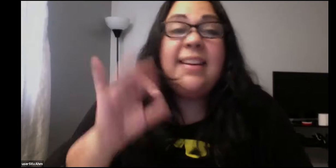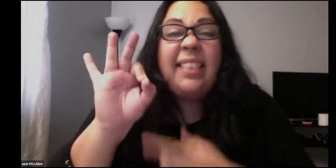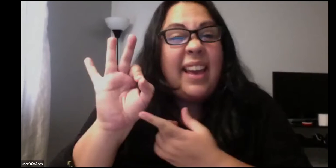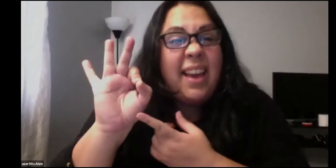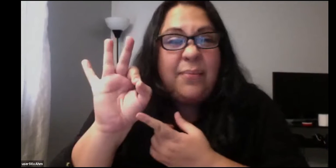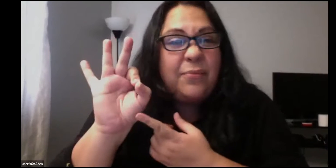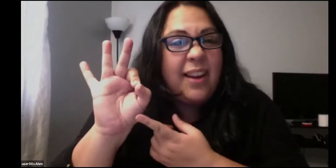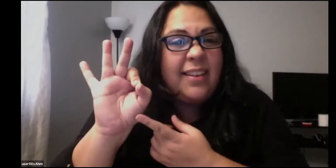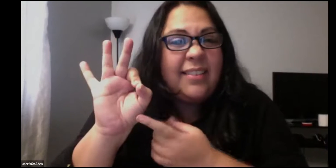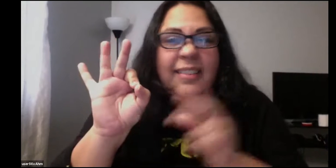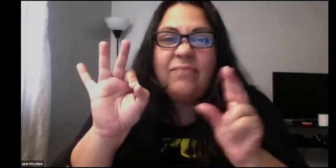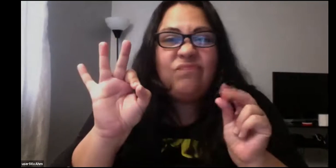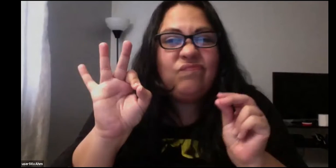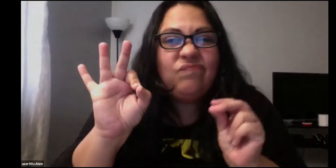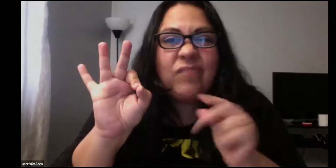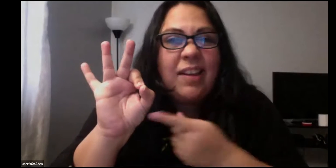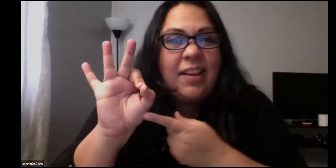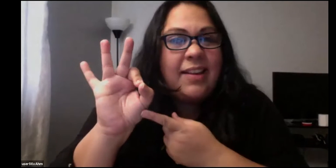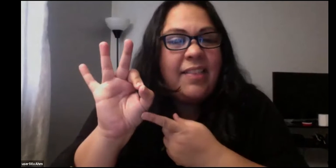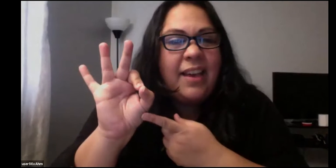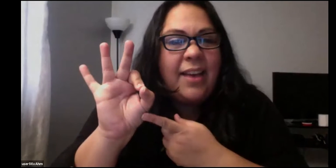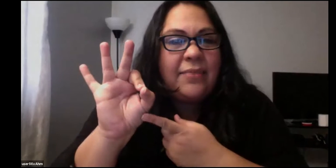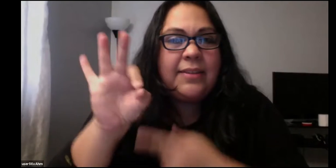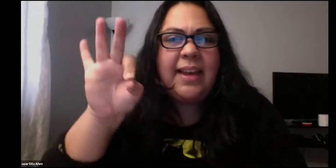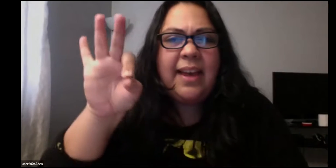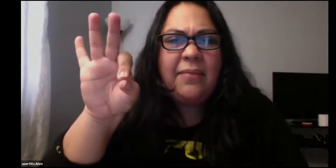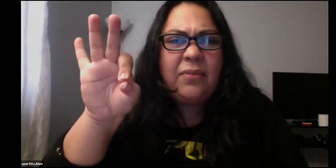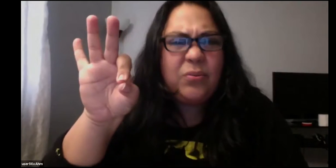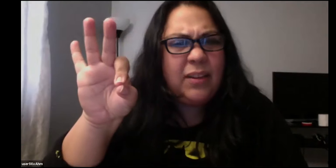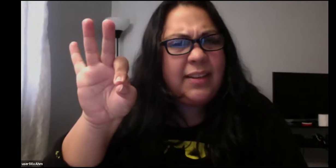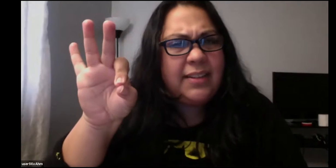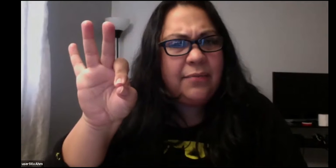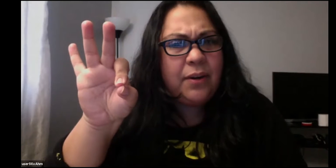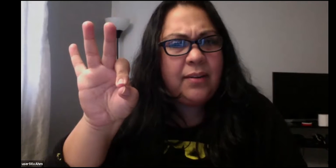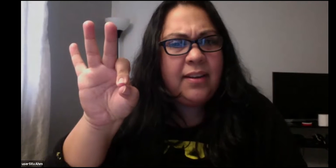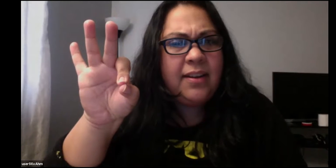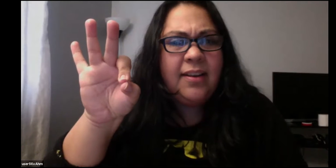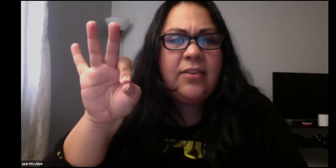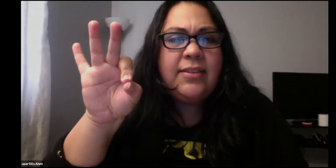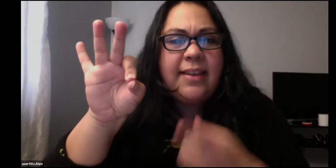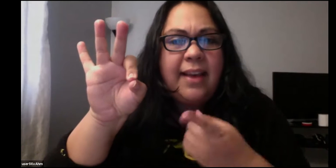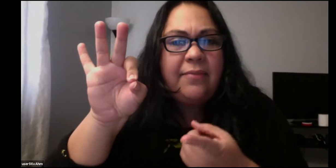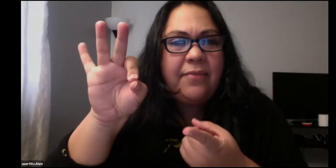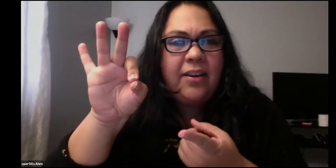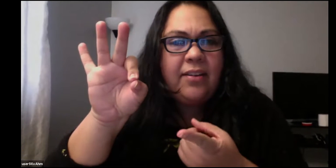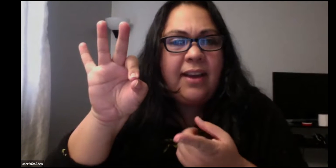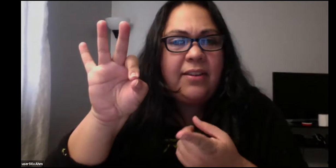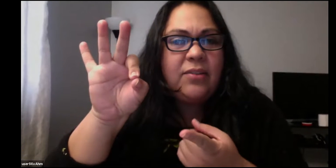the F, right? Not the F, because the F looks really different. You see the F there? Erin is holding